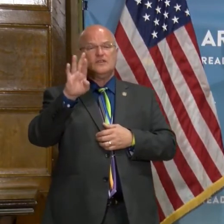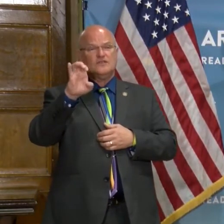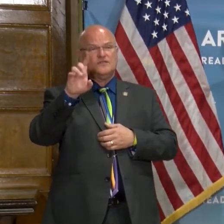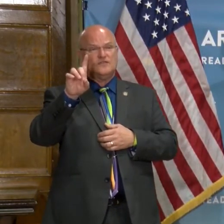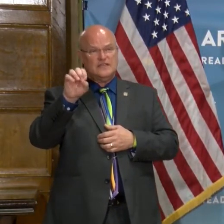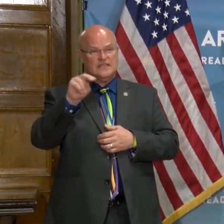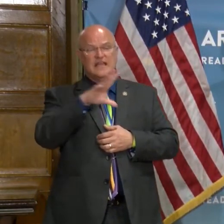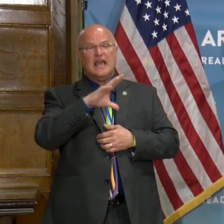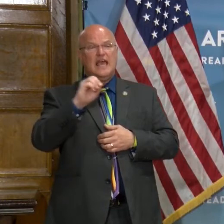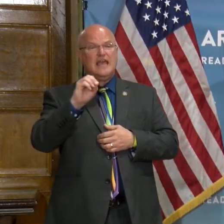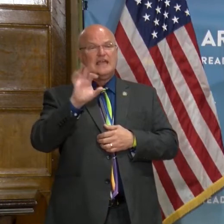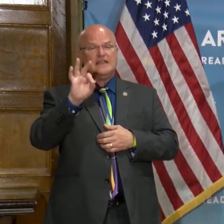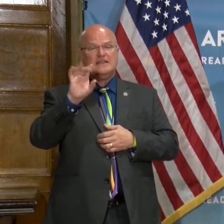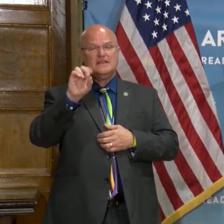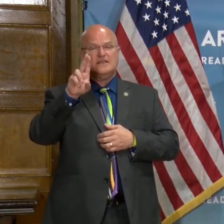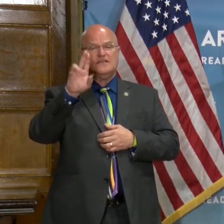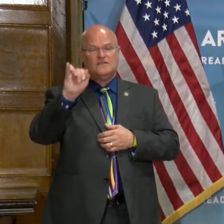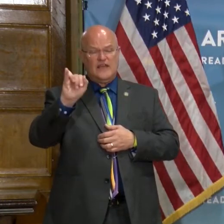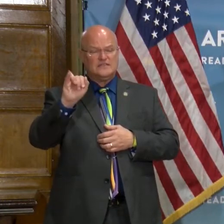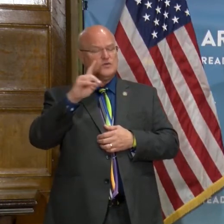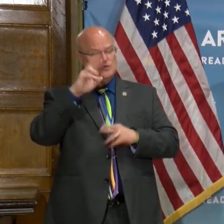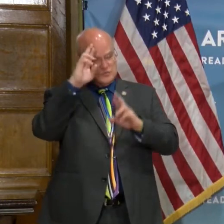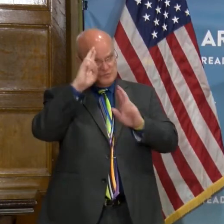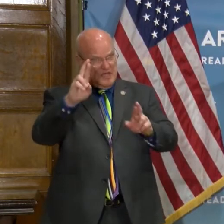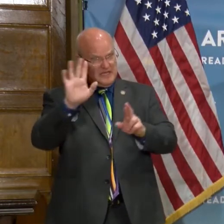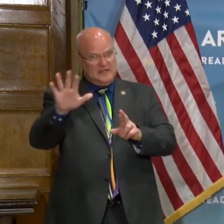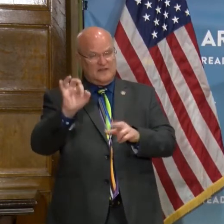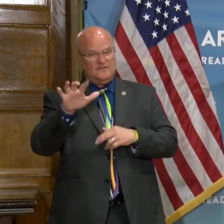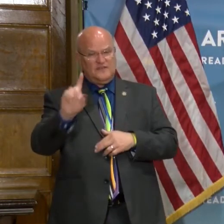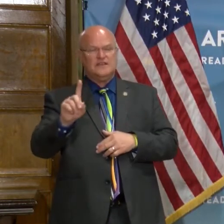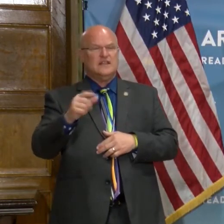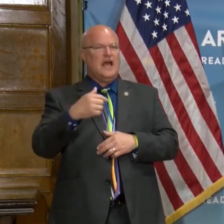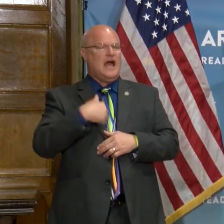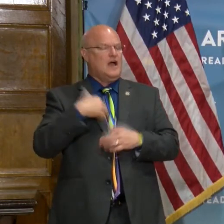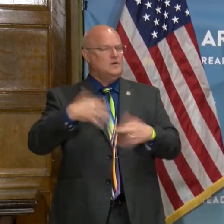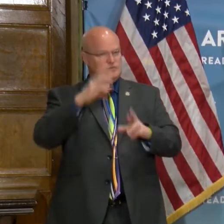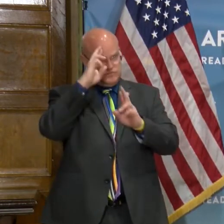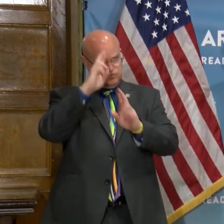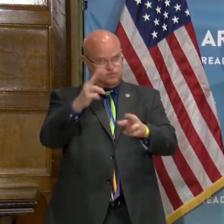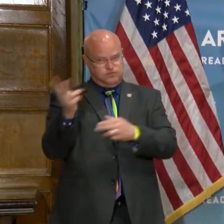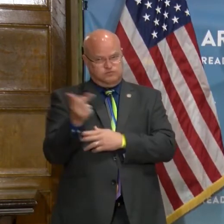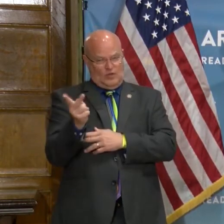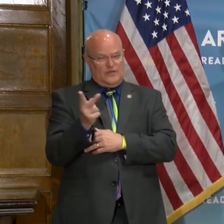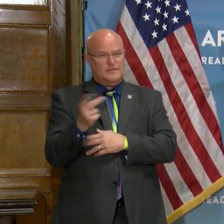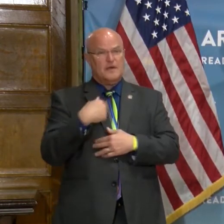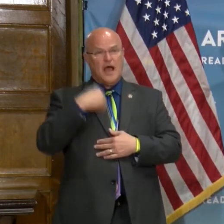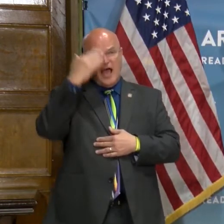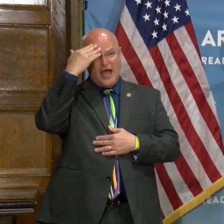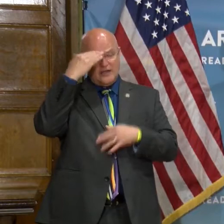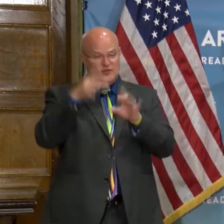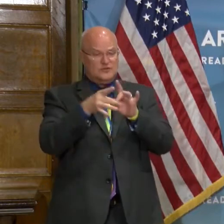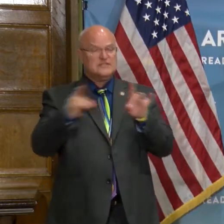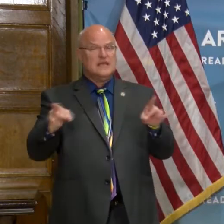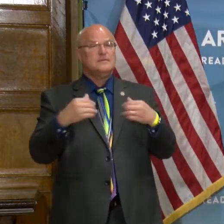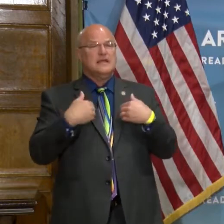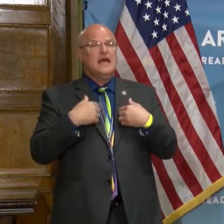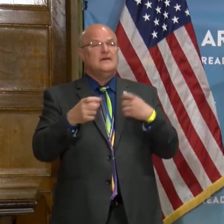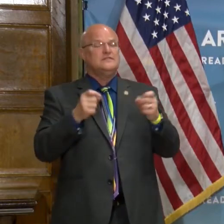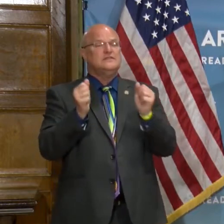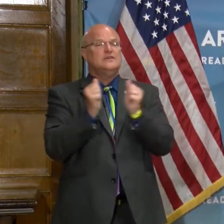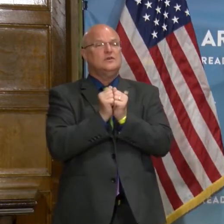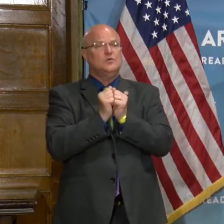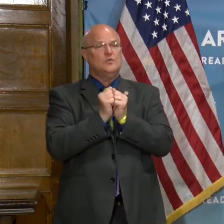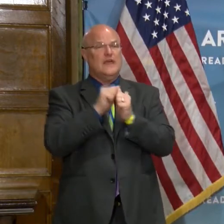Fauci are men who are very respected in their field. I have deep respect for them. I know their statements have to do